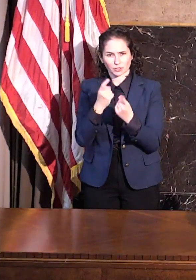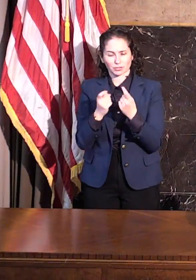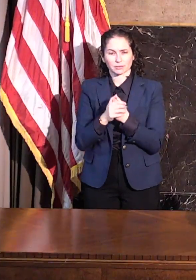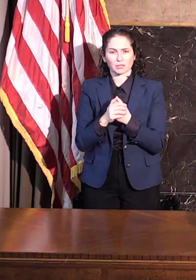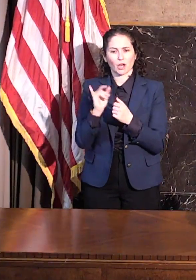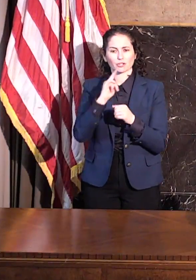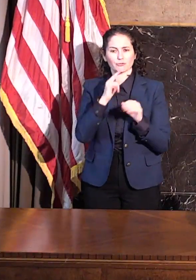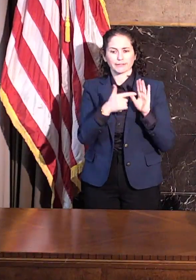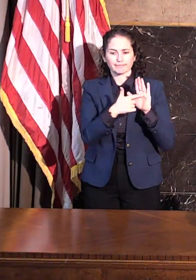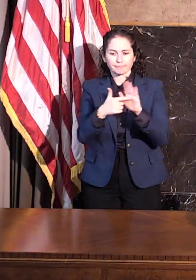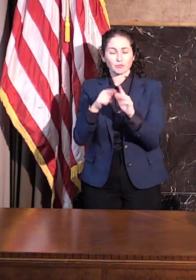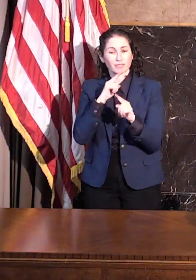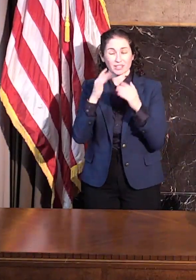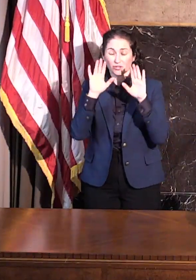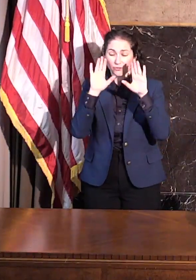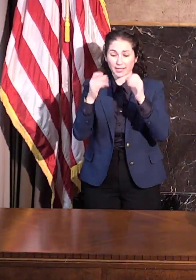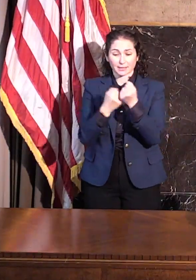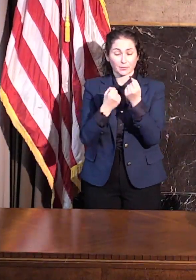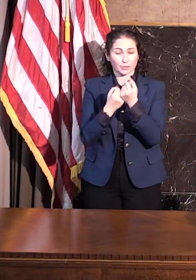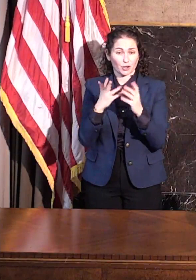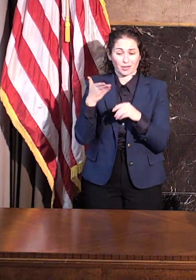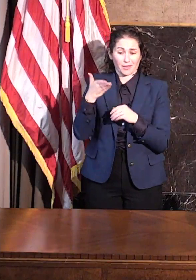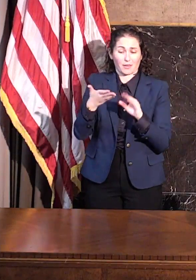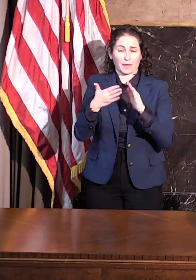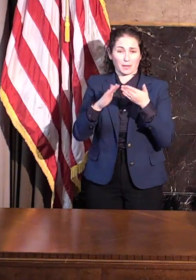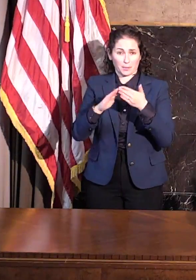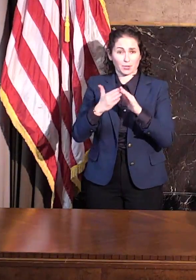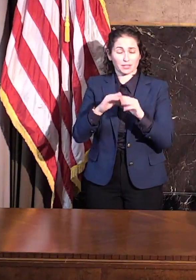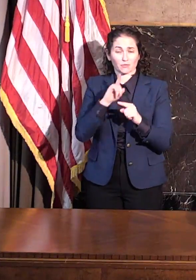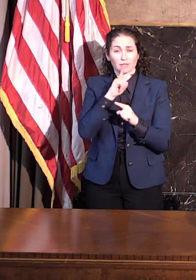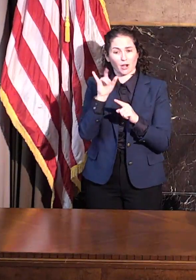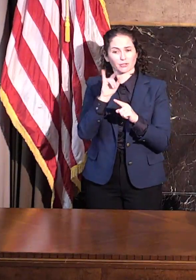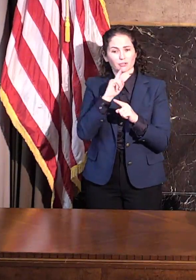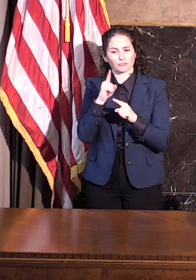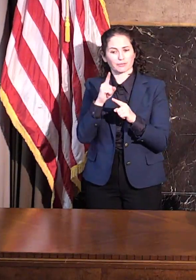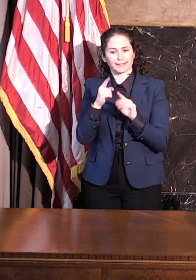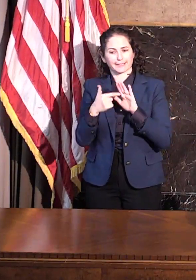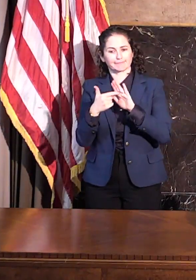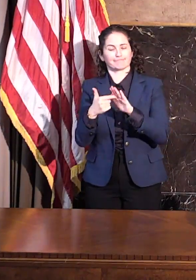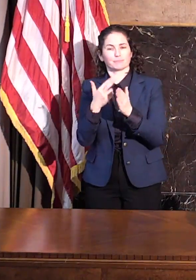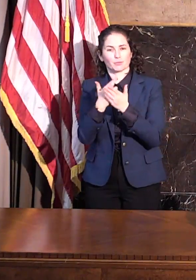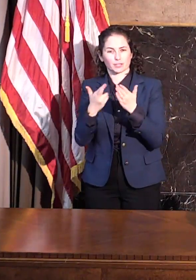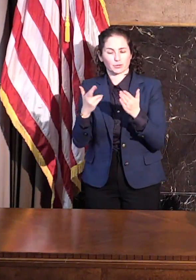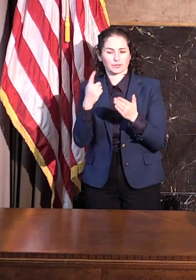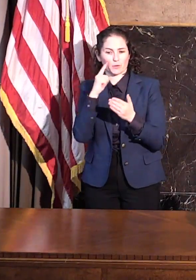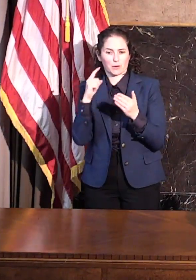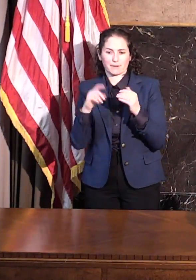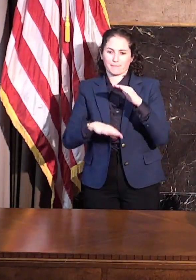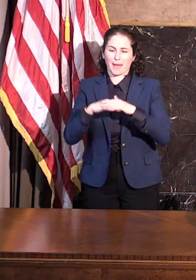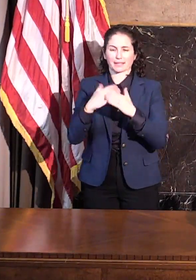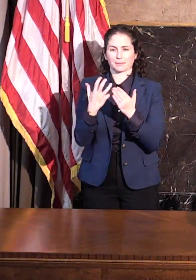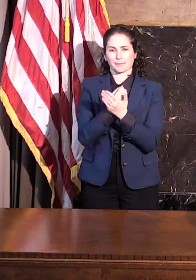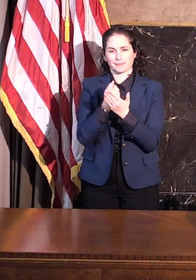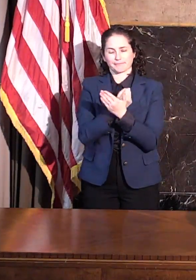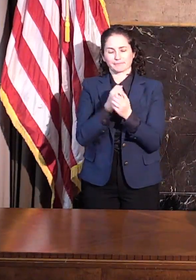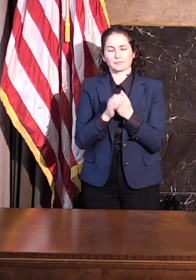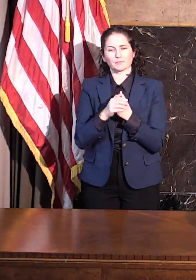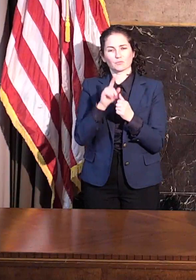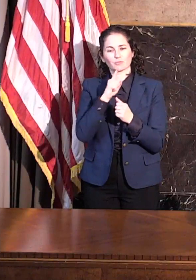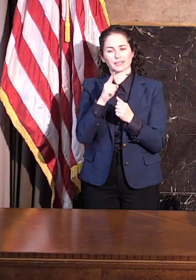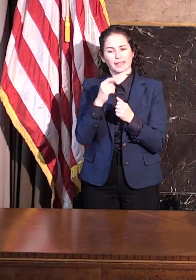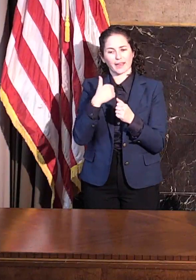provide safe spaces for people to ask questions, talk about what they're unsure about, and get evidence-based answers